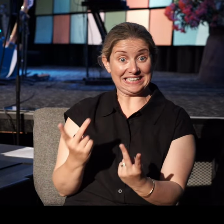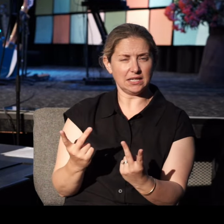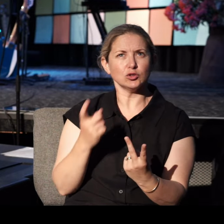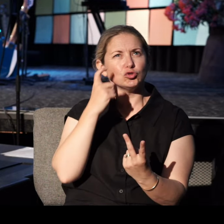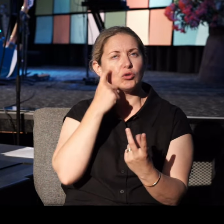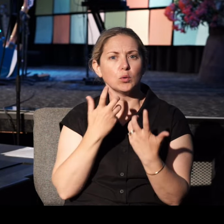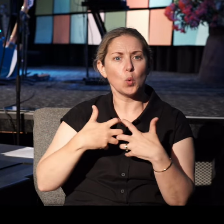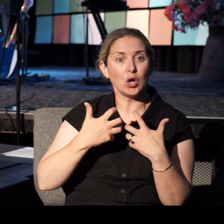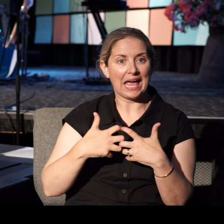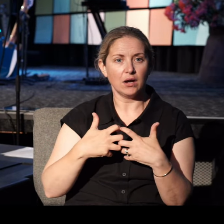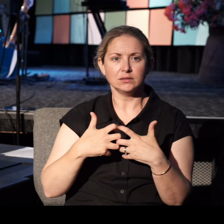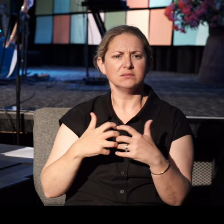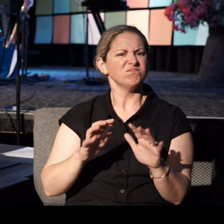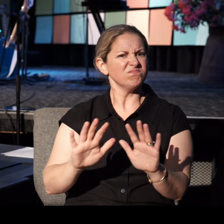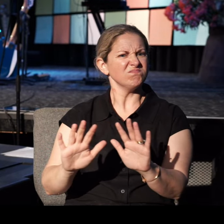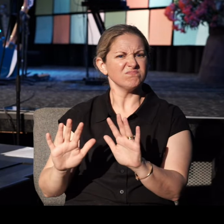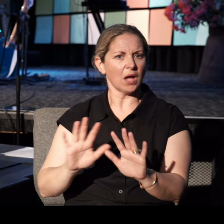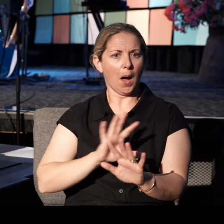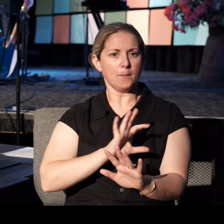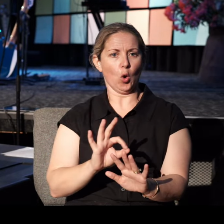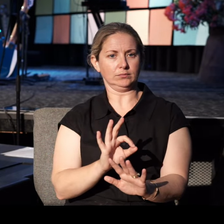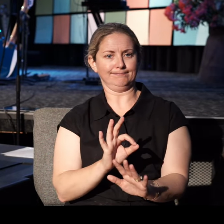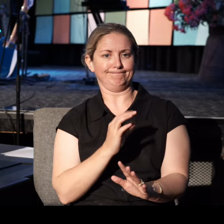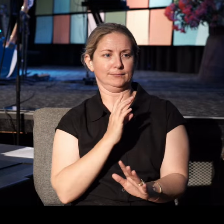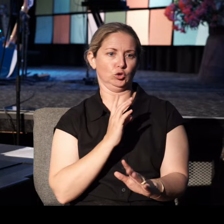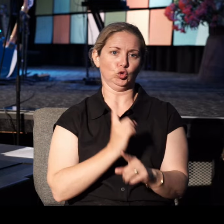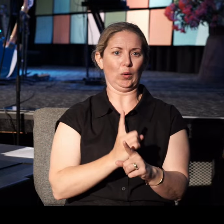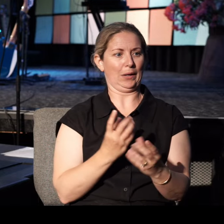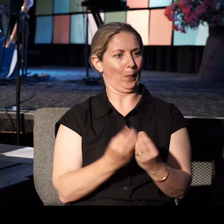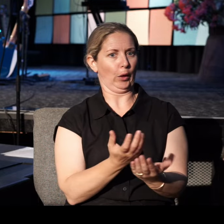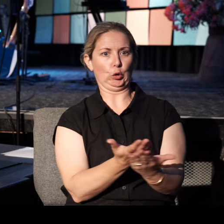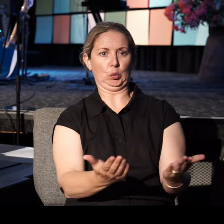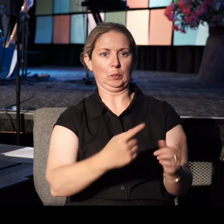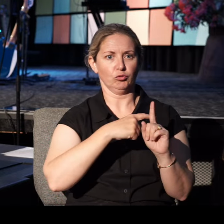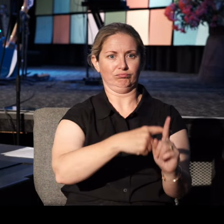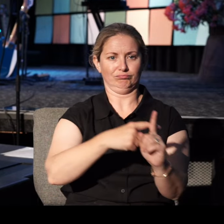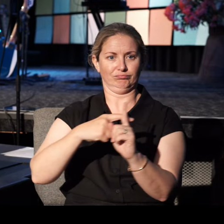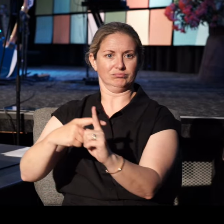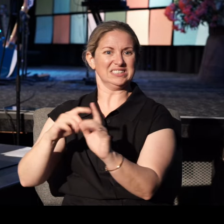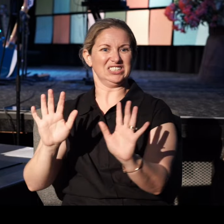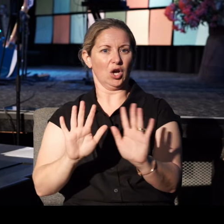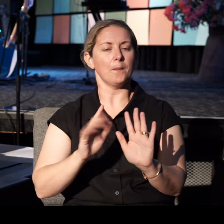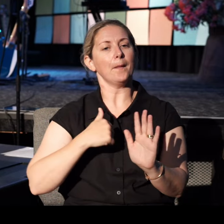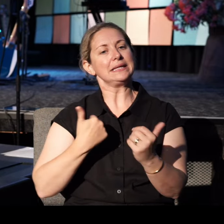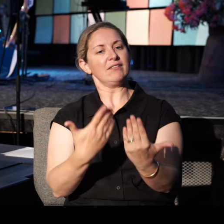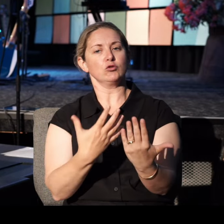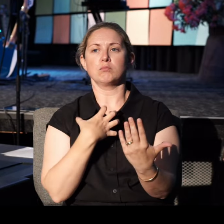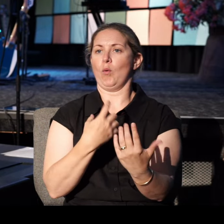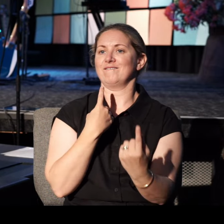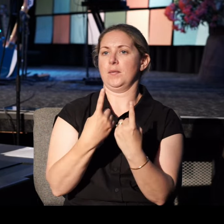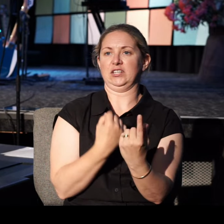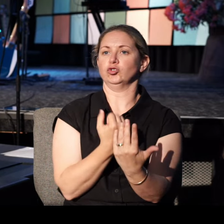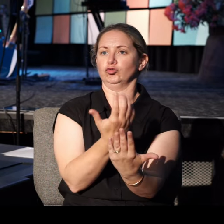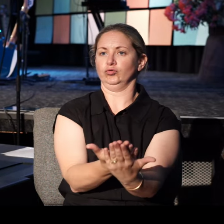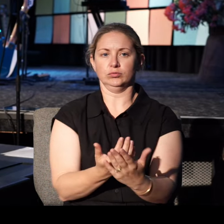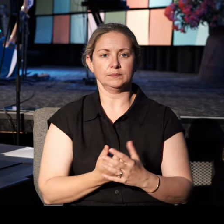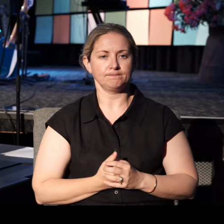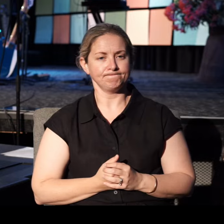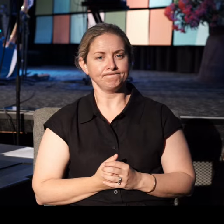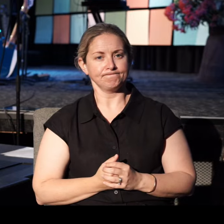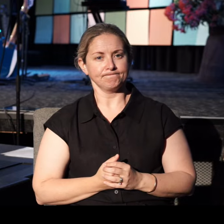things, and so I'm not talking to you, but I'm giving you an insight, of course, into what it is to become a child of God. The question for us this morning isn't do